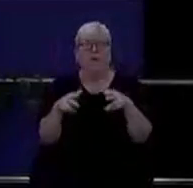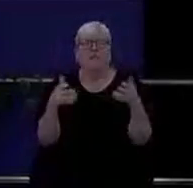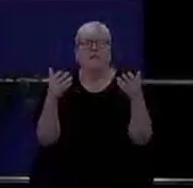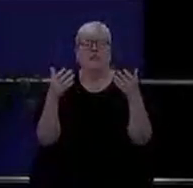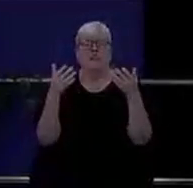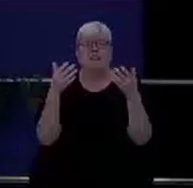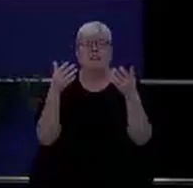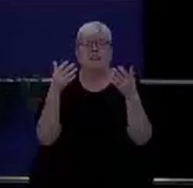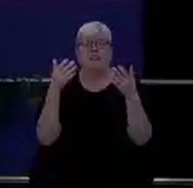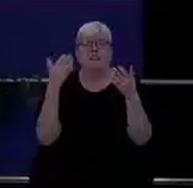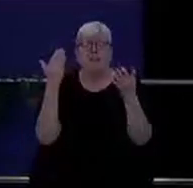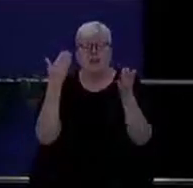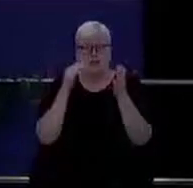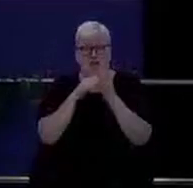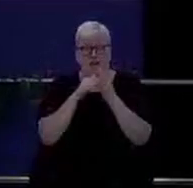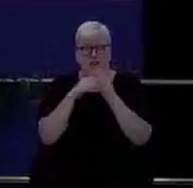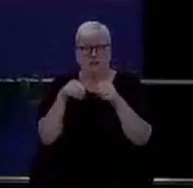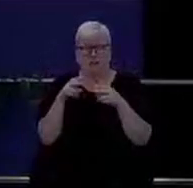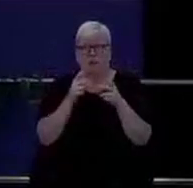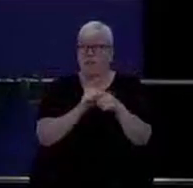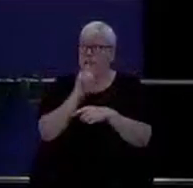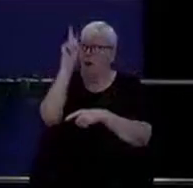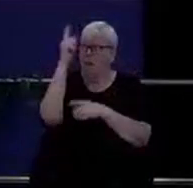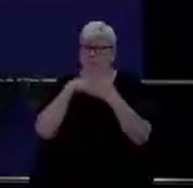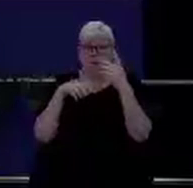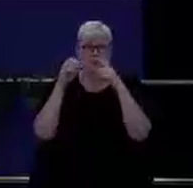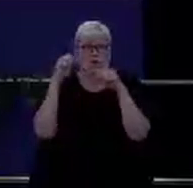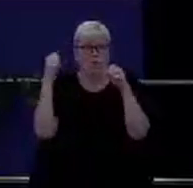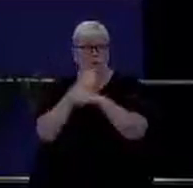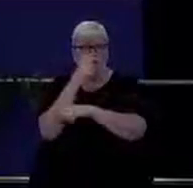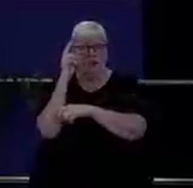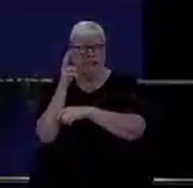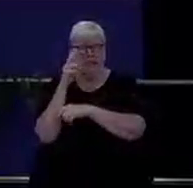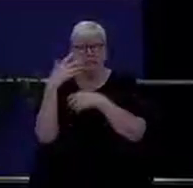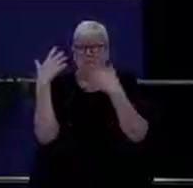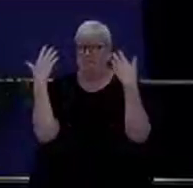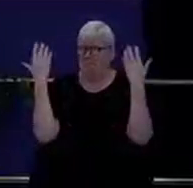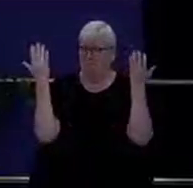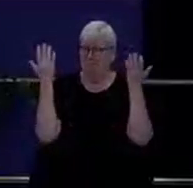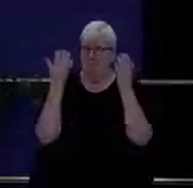When they reached the road, they took off back to the top of the ridge to do it all over again.